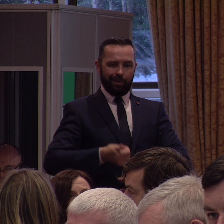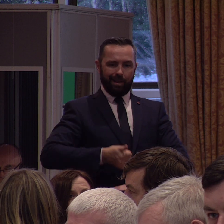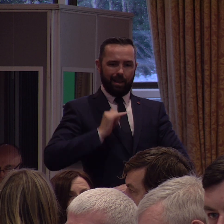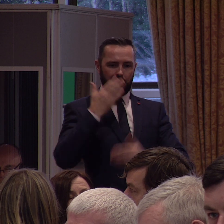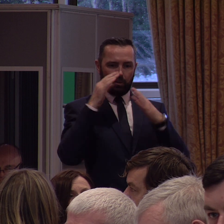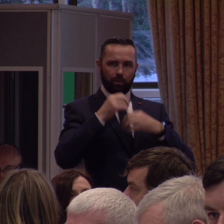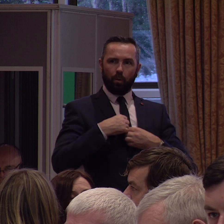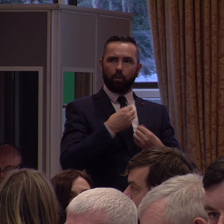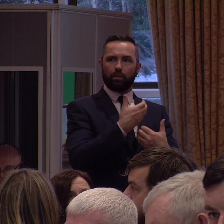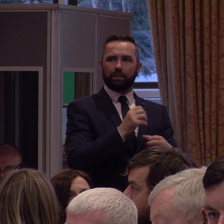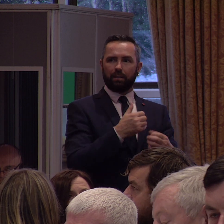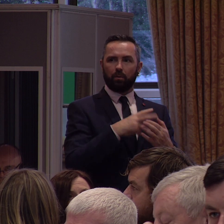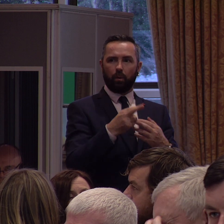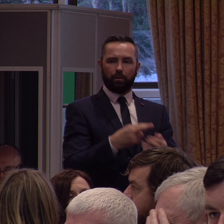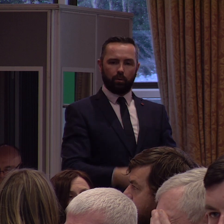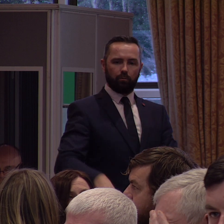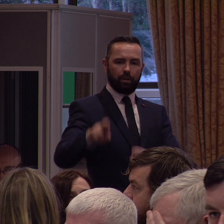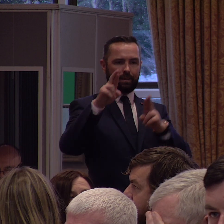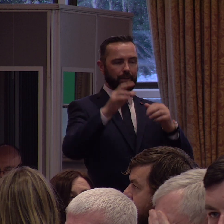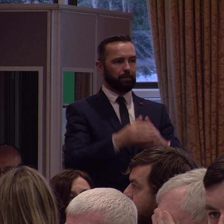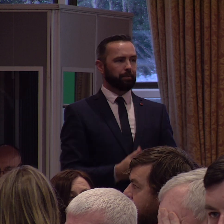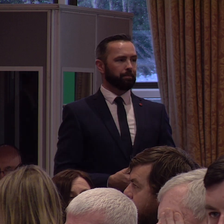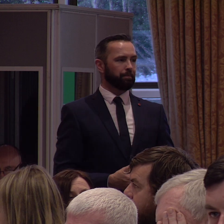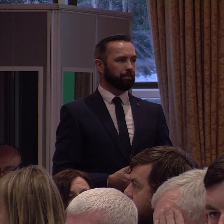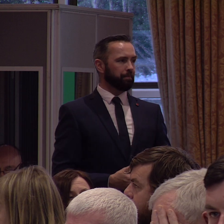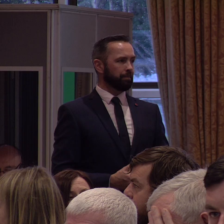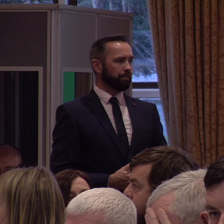to their own children when they were rearing them.